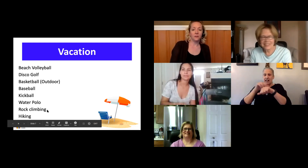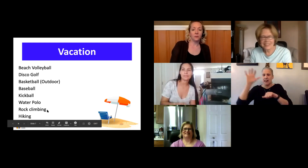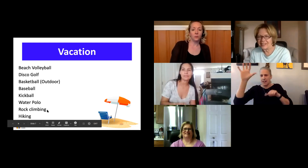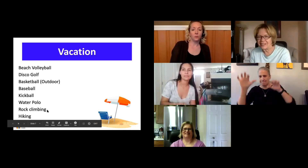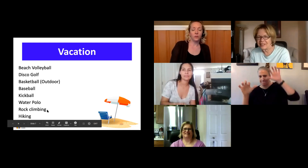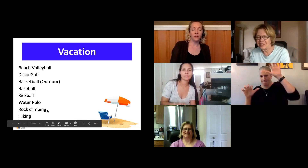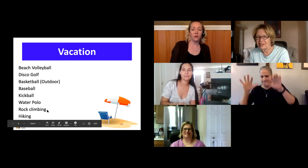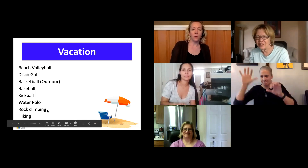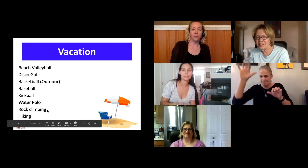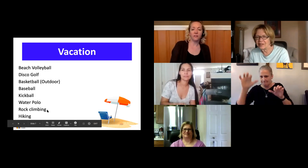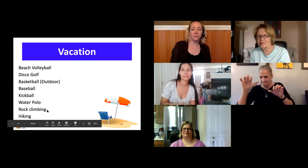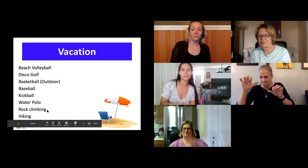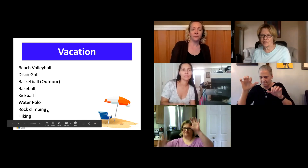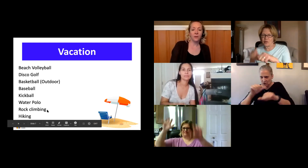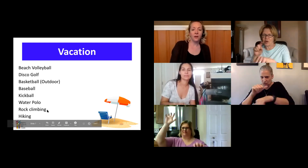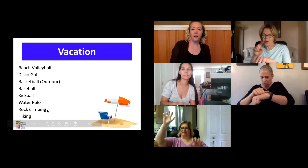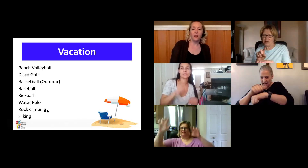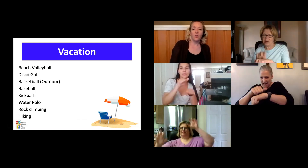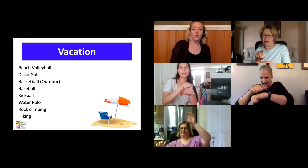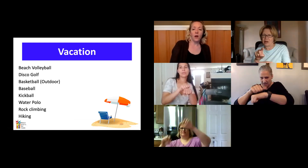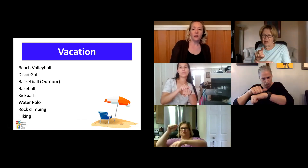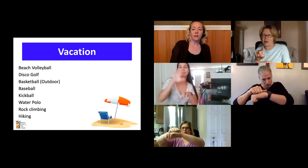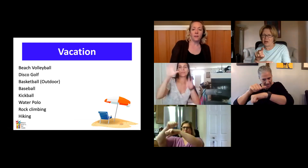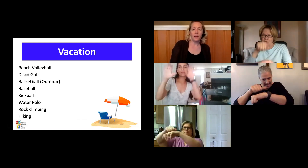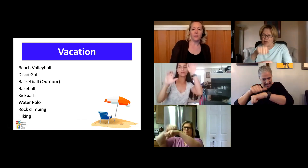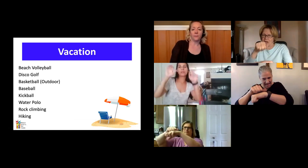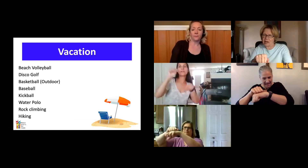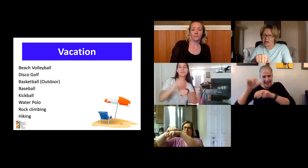earmuffs. Rock climbing.